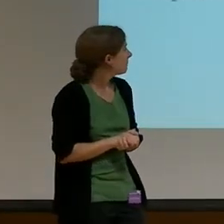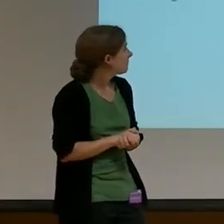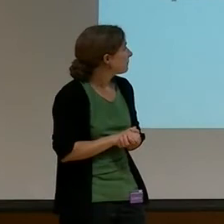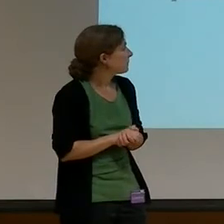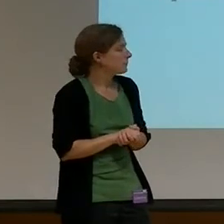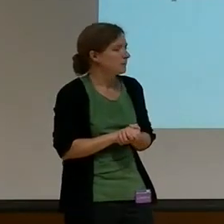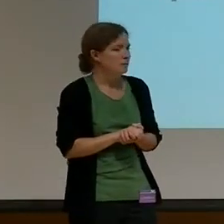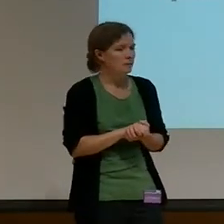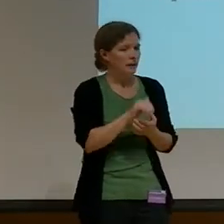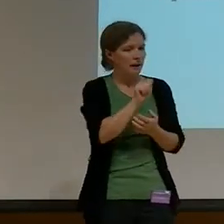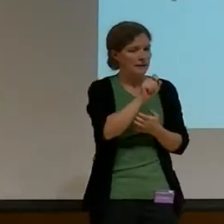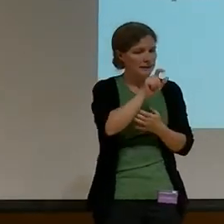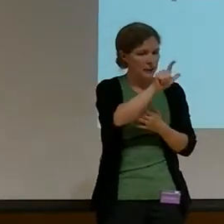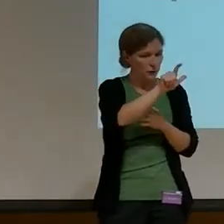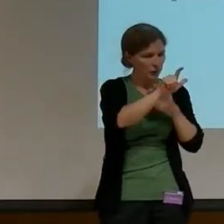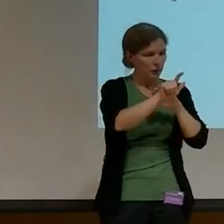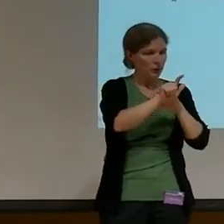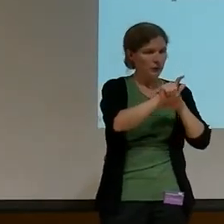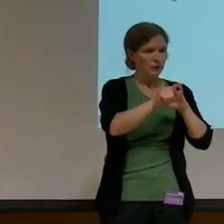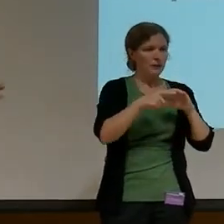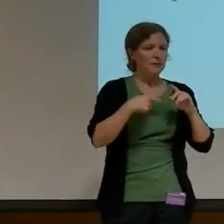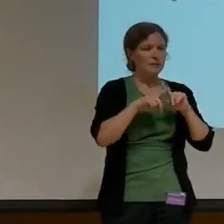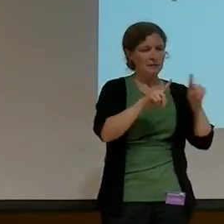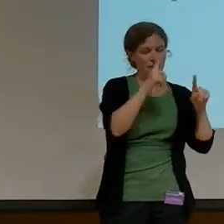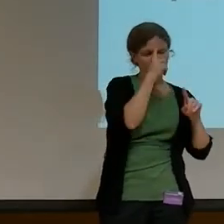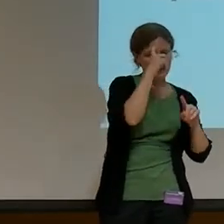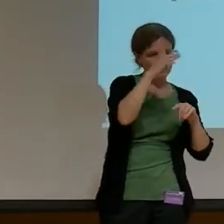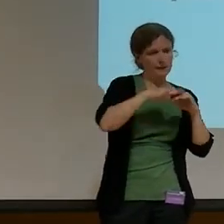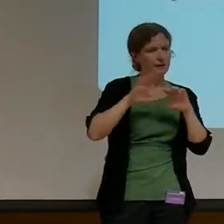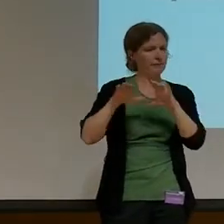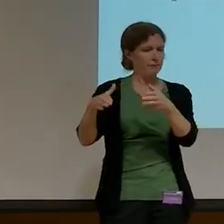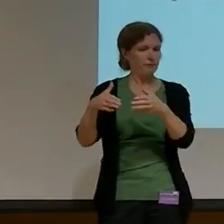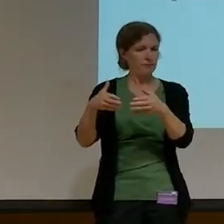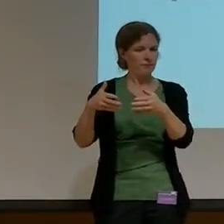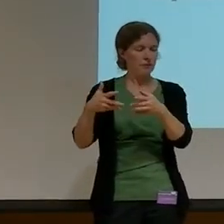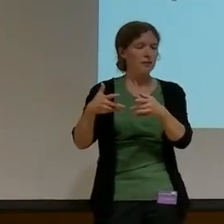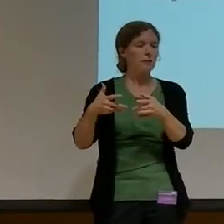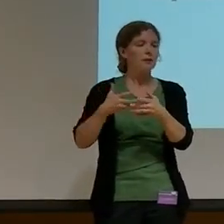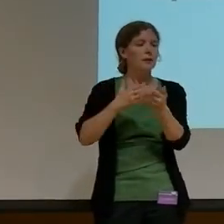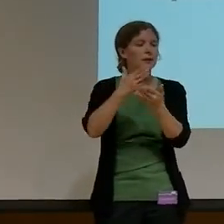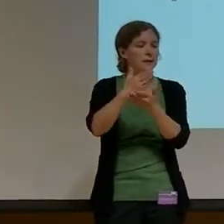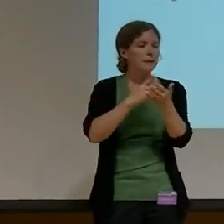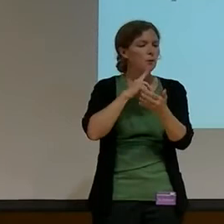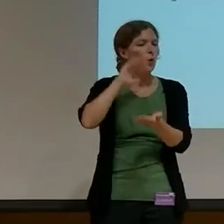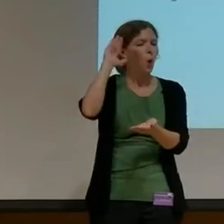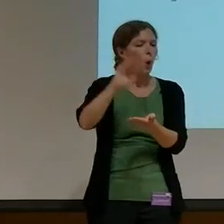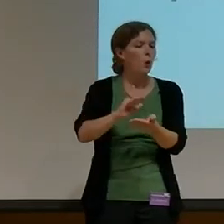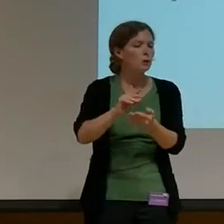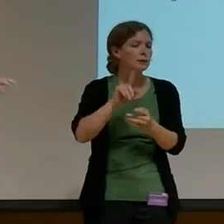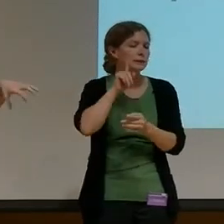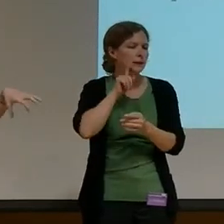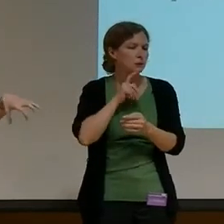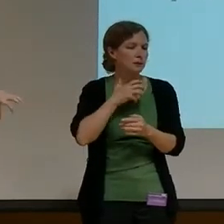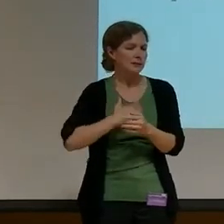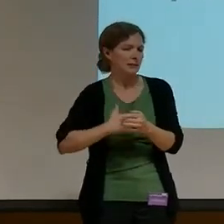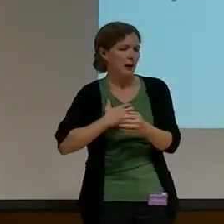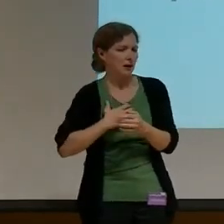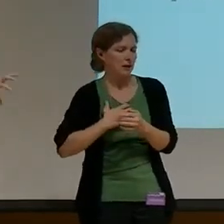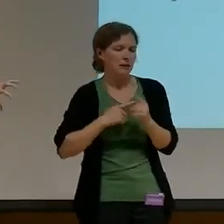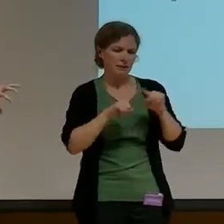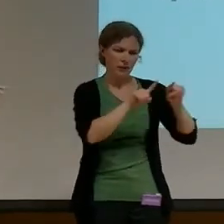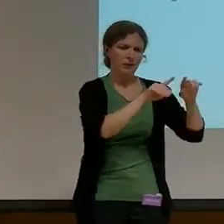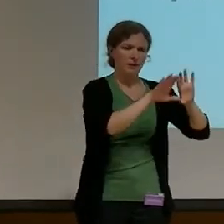Again, asexual individuals have different patterns of sexual fantasy than other groups, including those with problematic low sexual desire. So this is